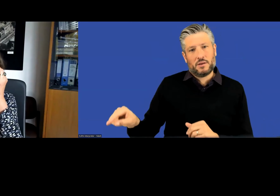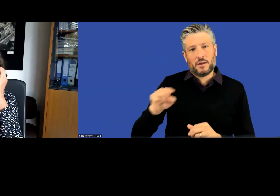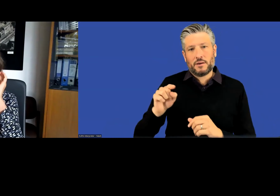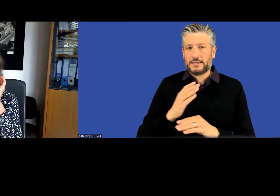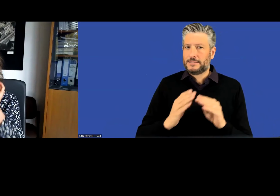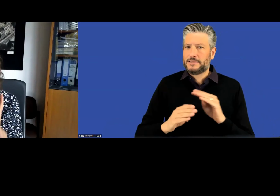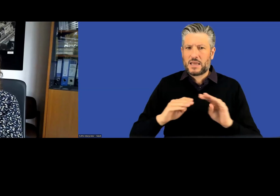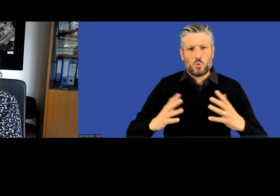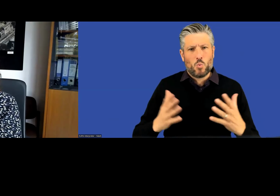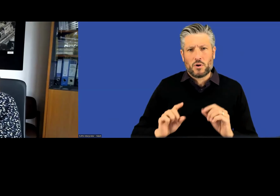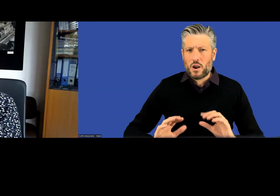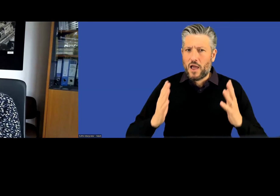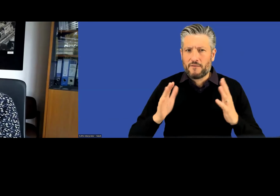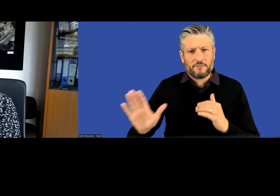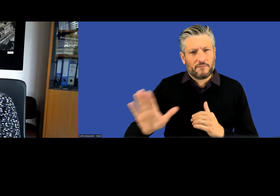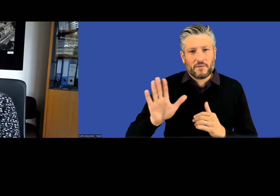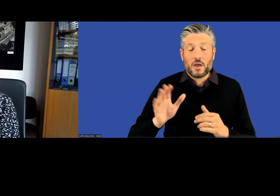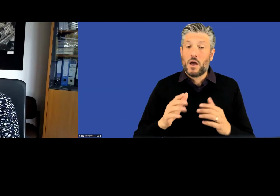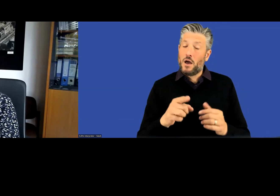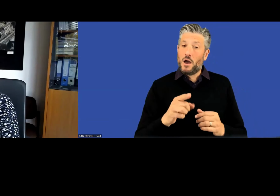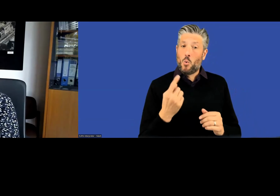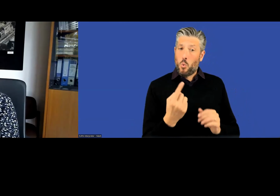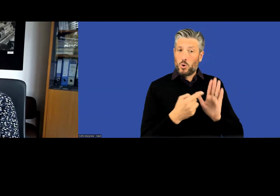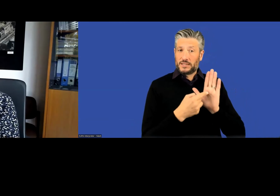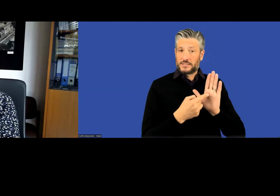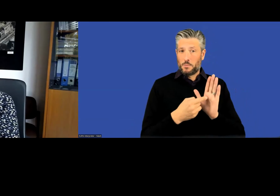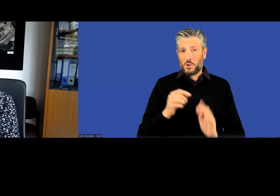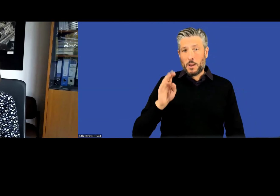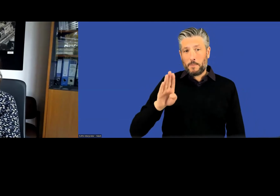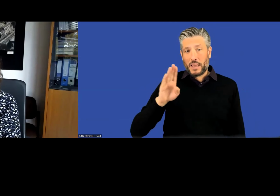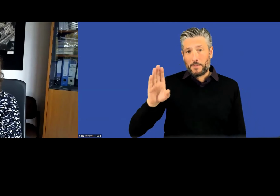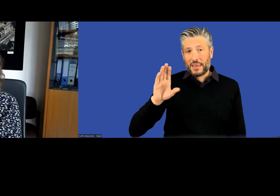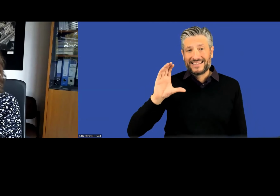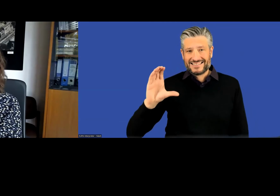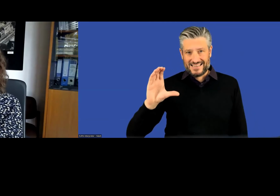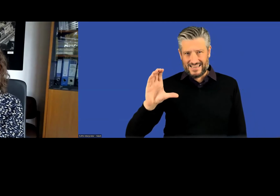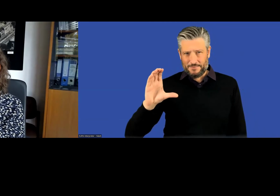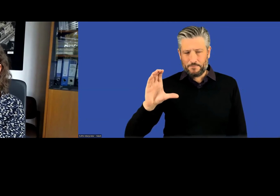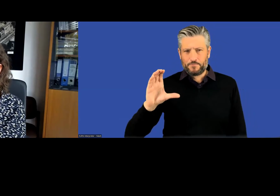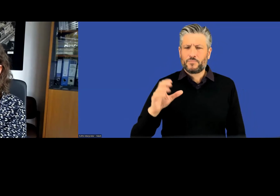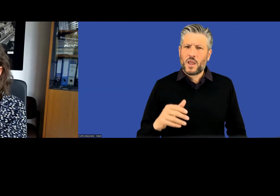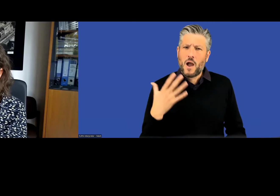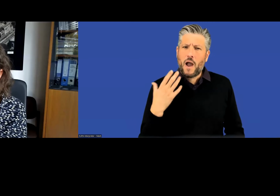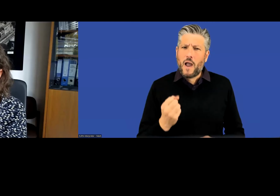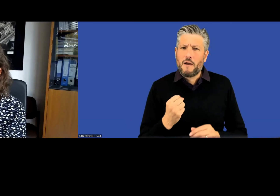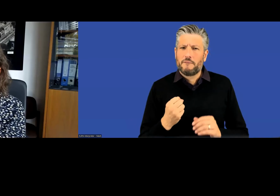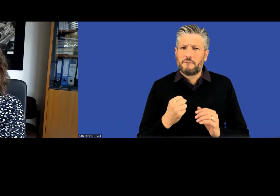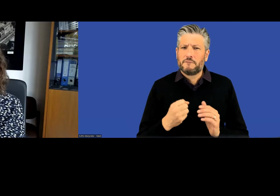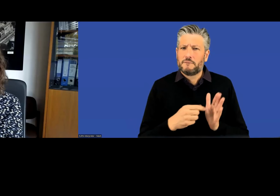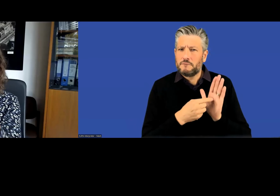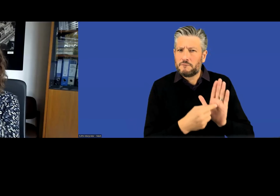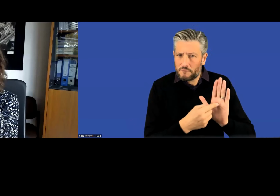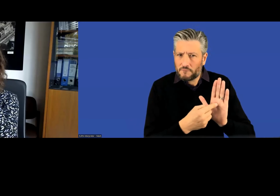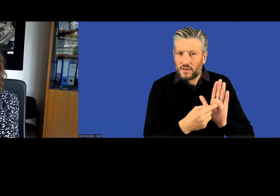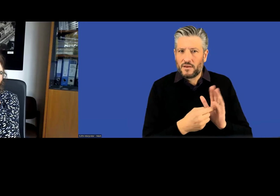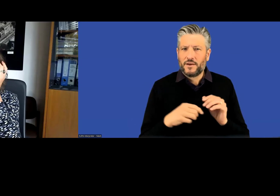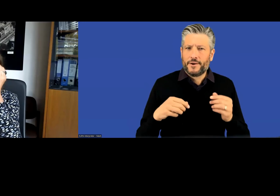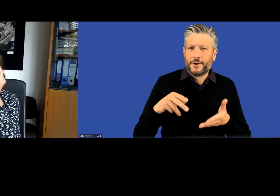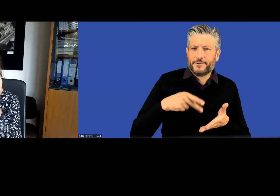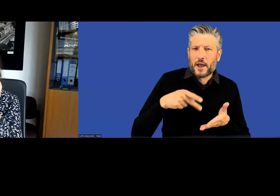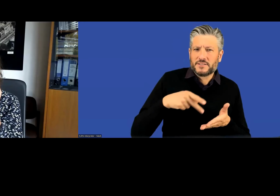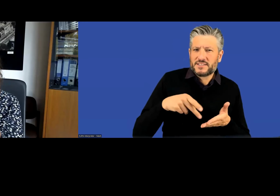examples, the BBC's inclusive pairing of couples on the primetime TV series Strictly Come Dancing has